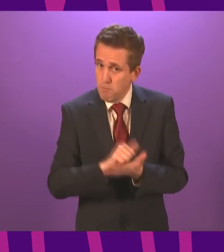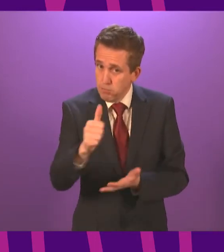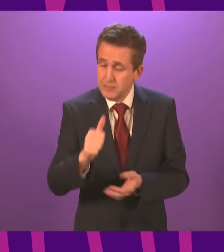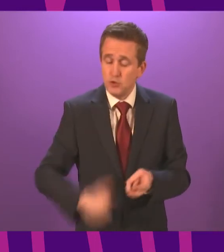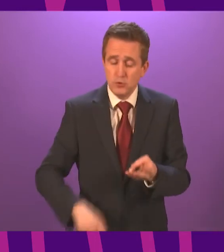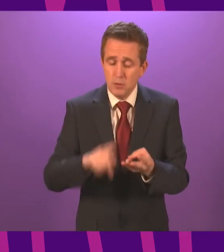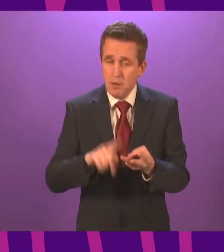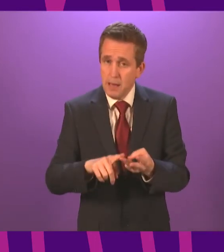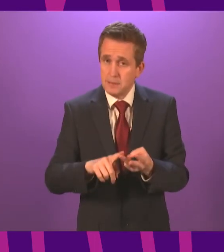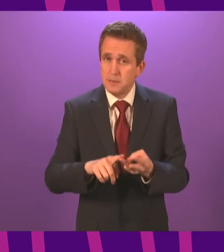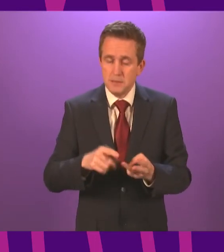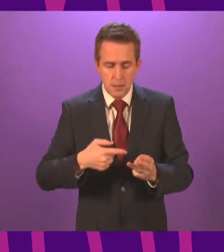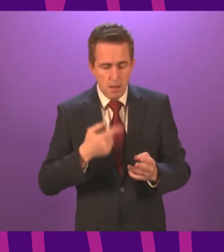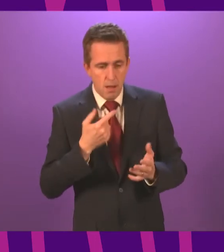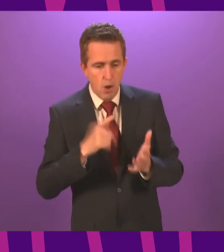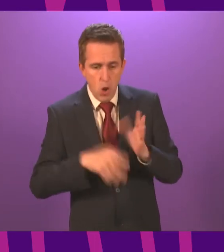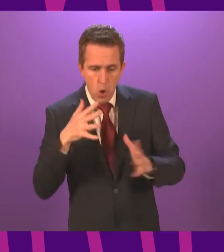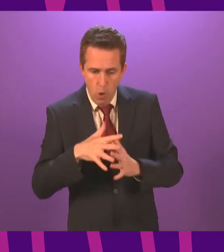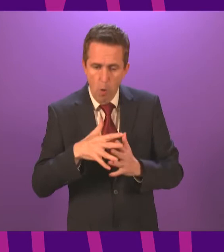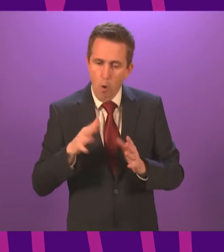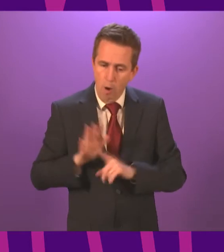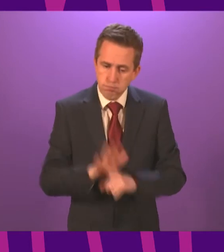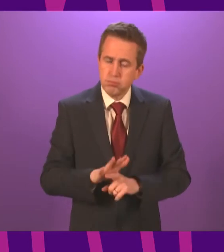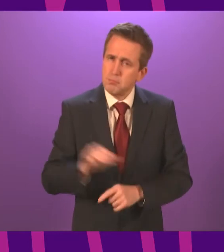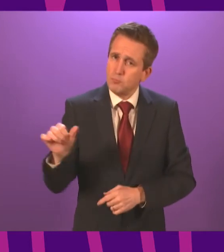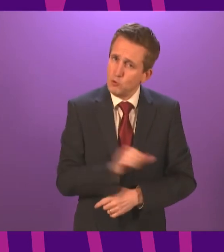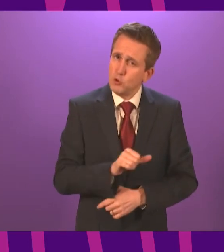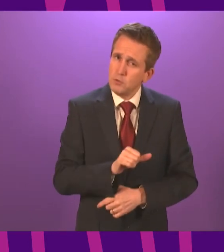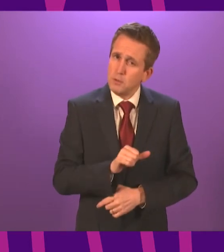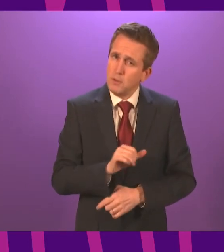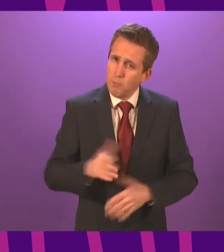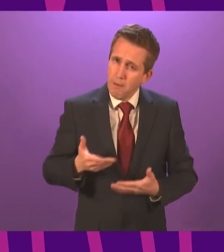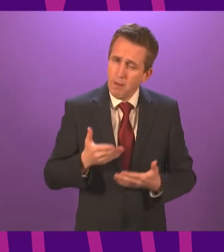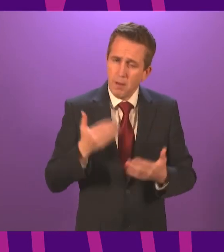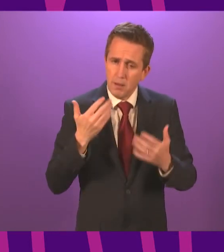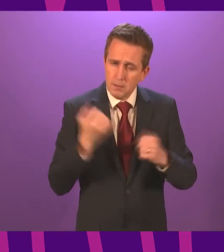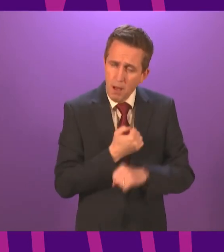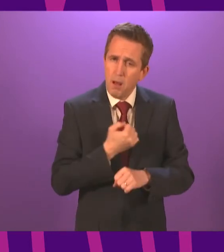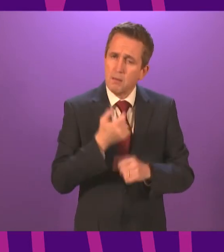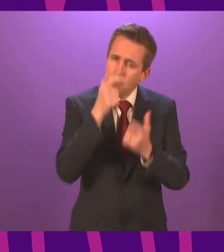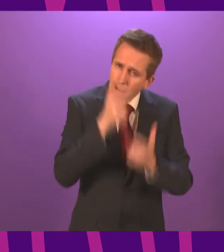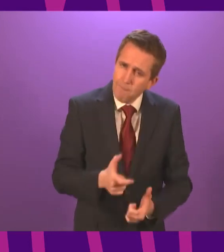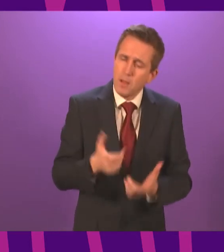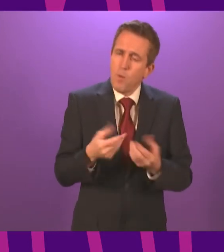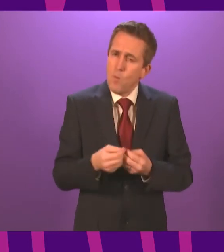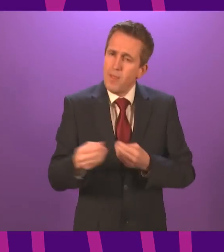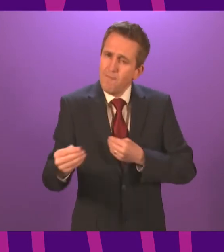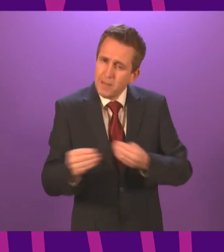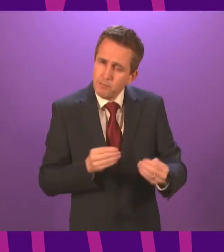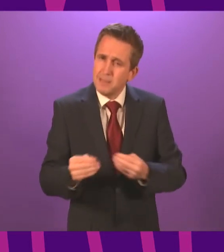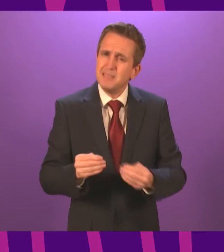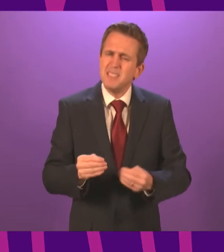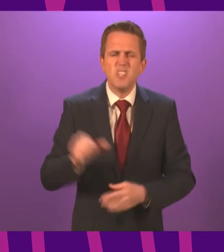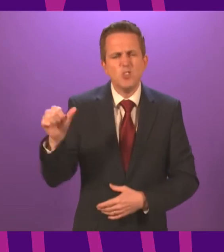on the role of enforcement. I think most people would expect enforcement to be done with flexibility and that we aim for